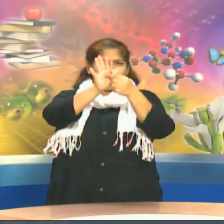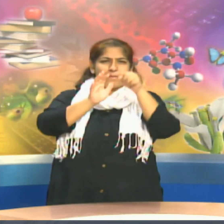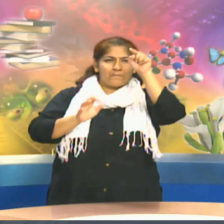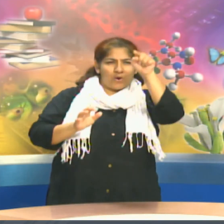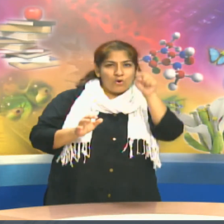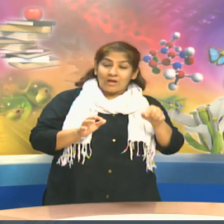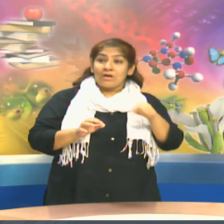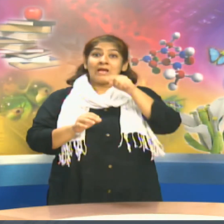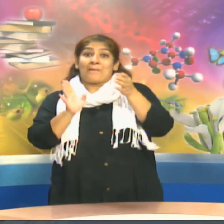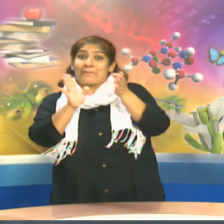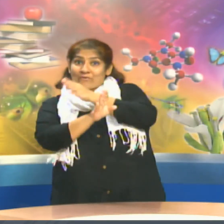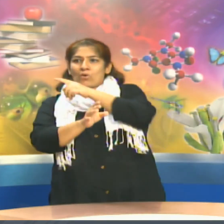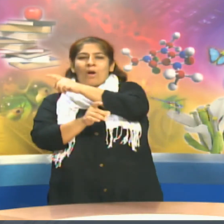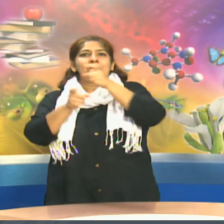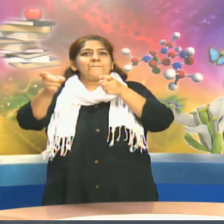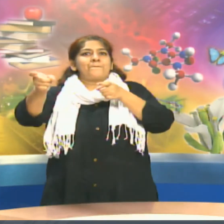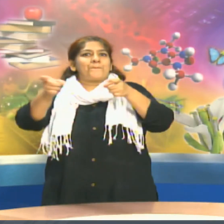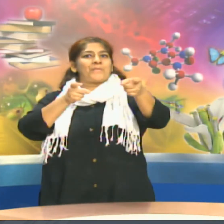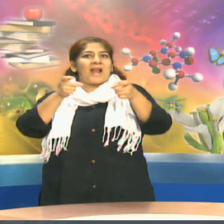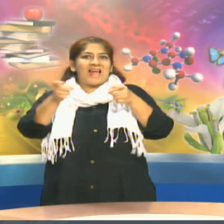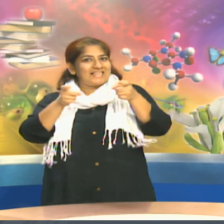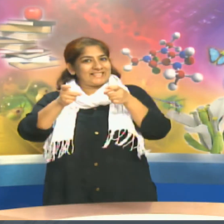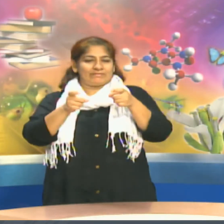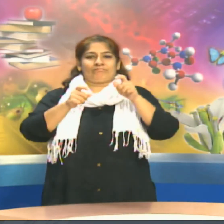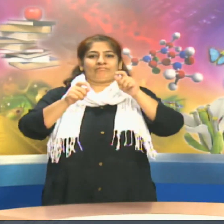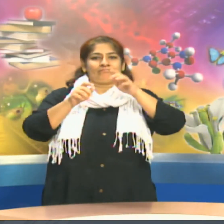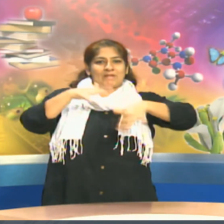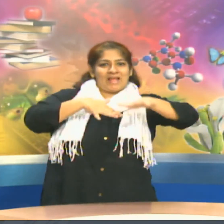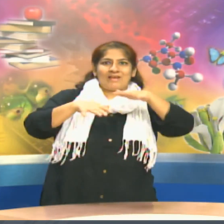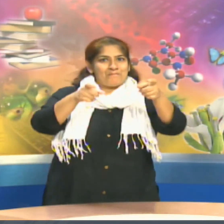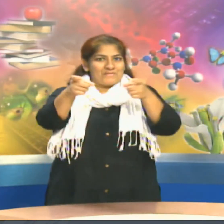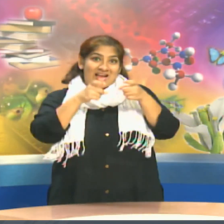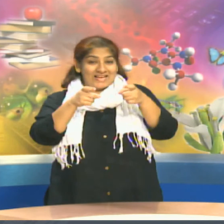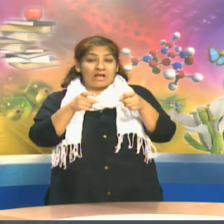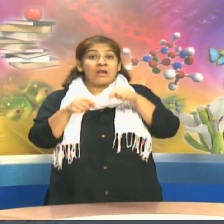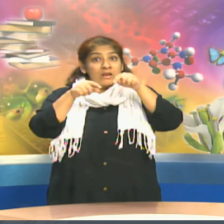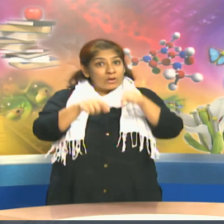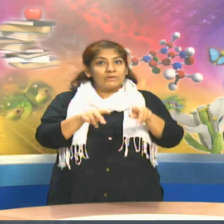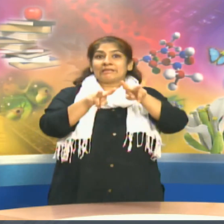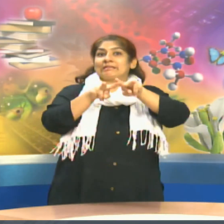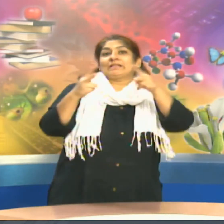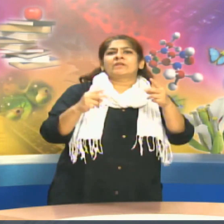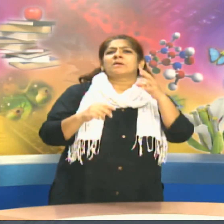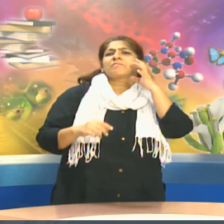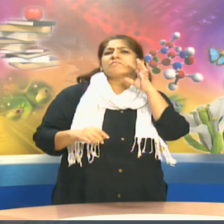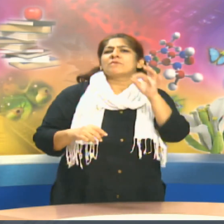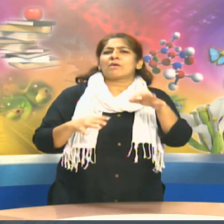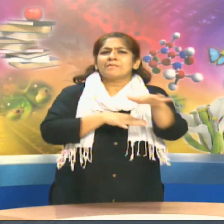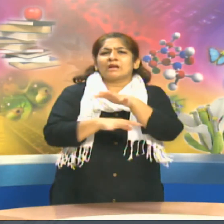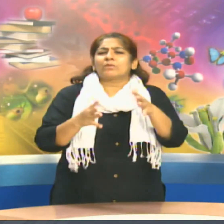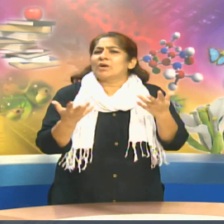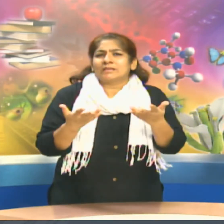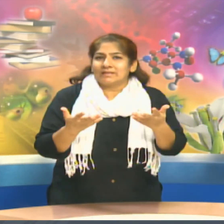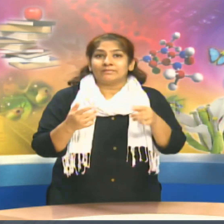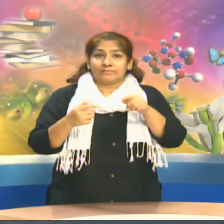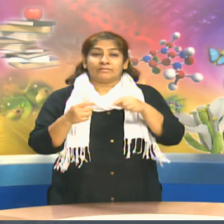earlier. These are all the importance of plannings. So, we need to understand it in a different